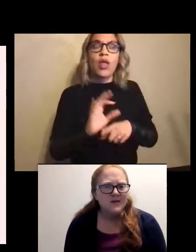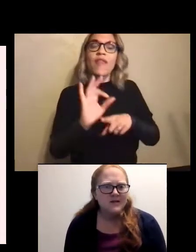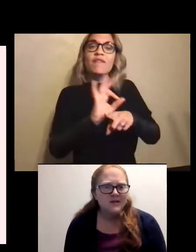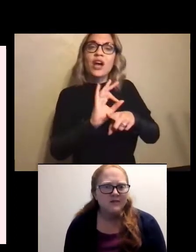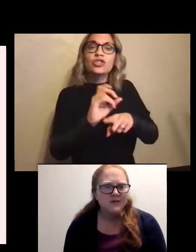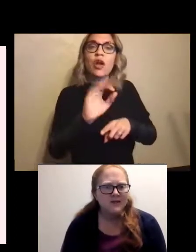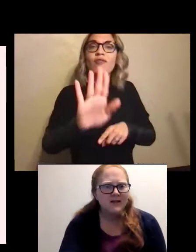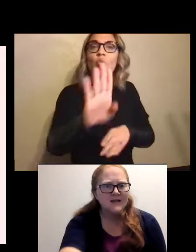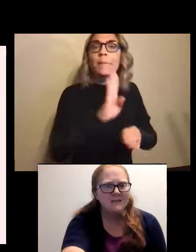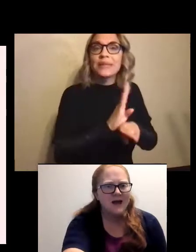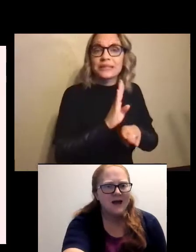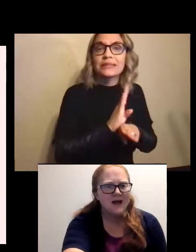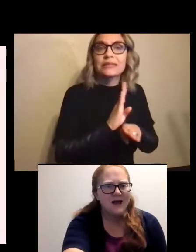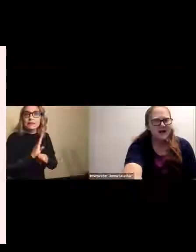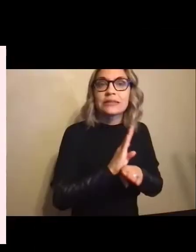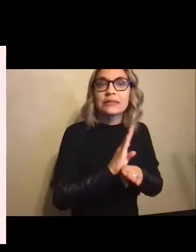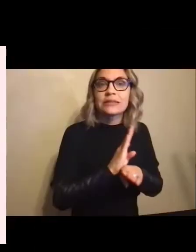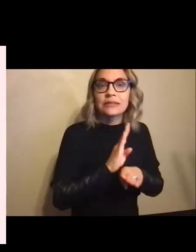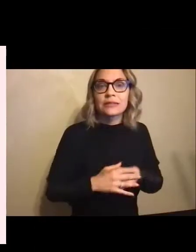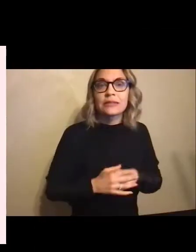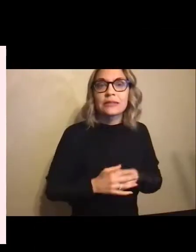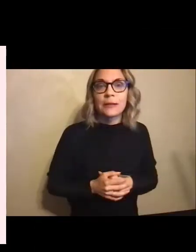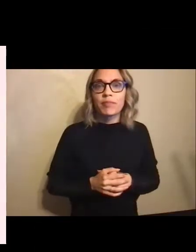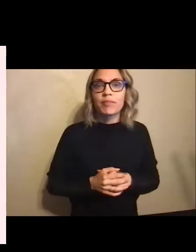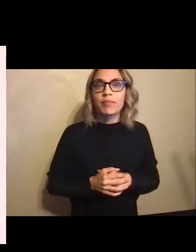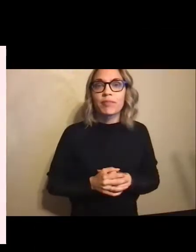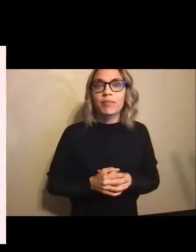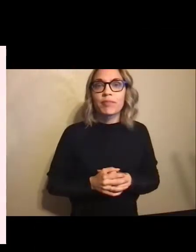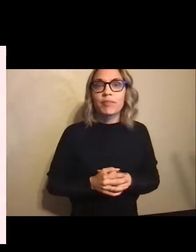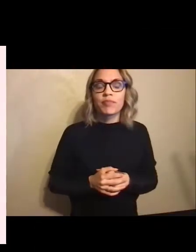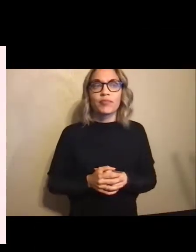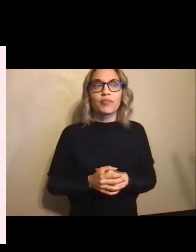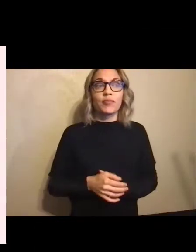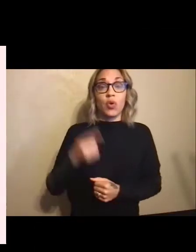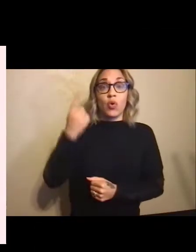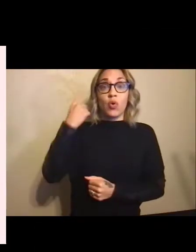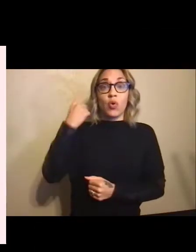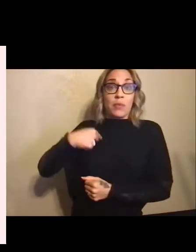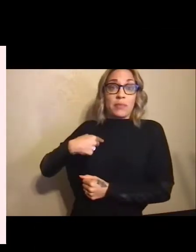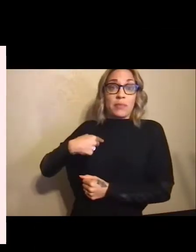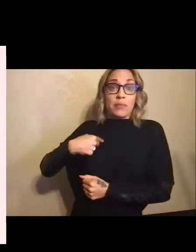That's going to really depend on the function of your business.